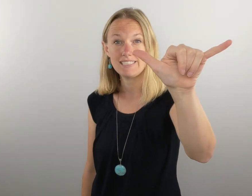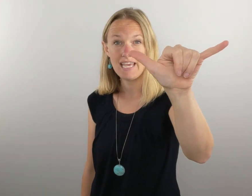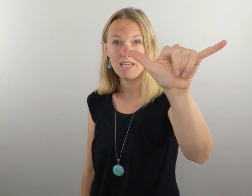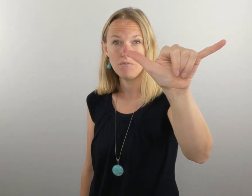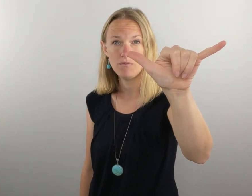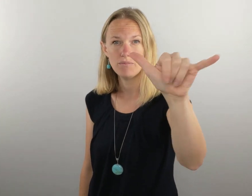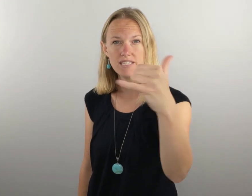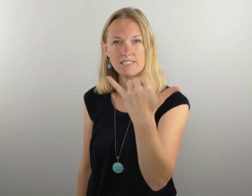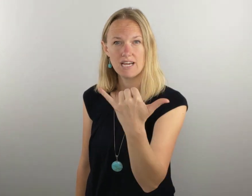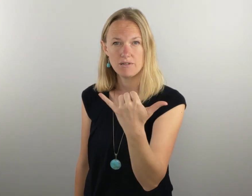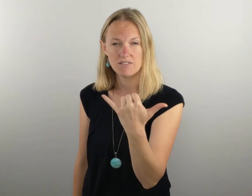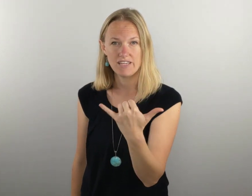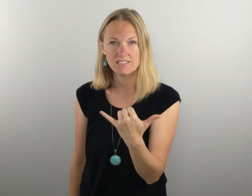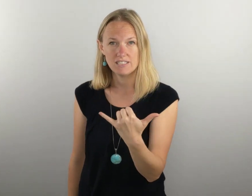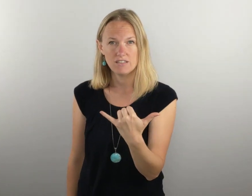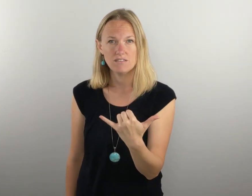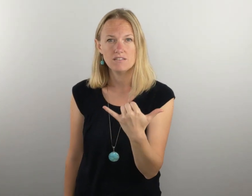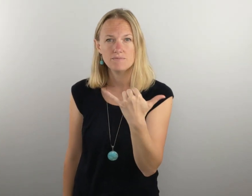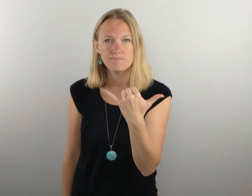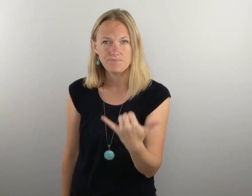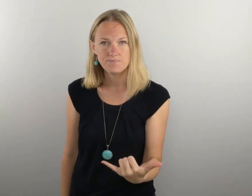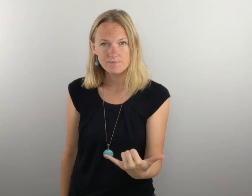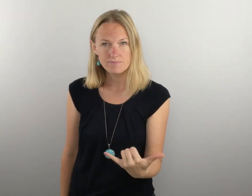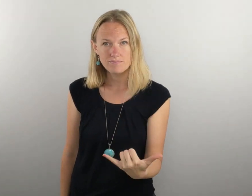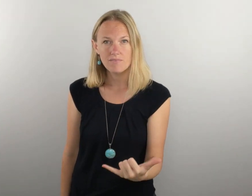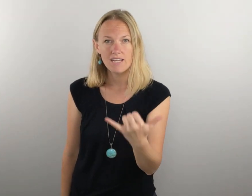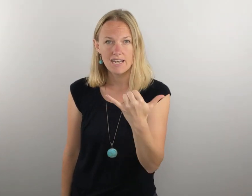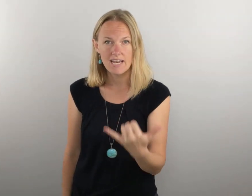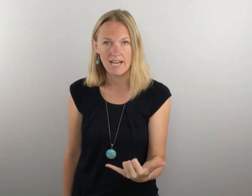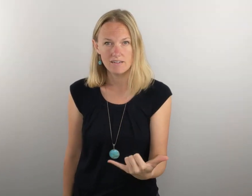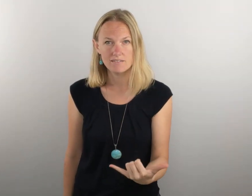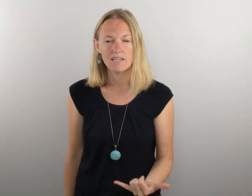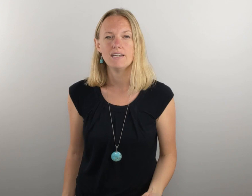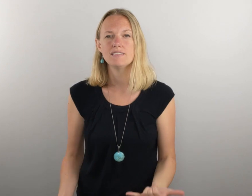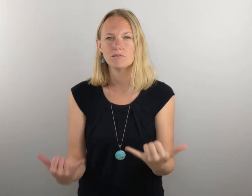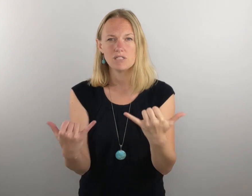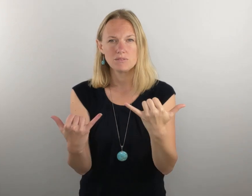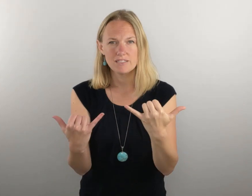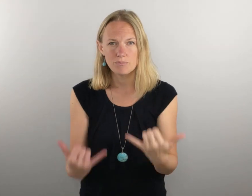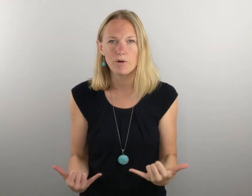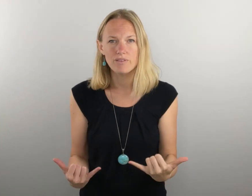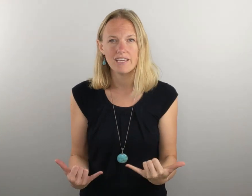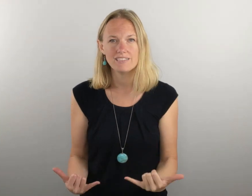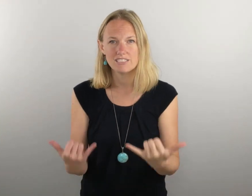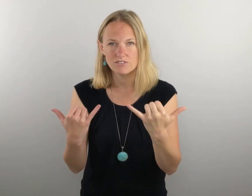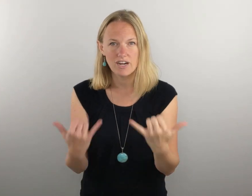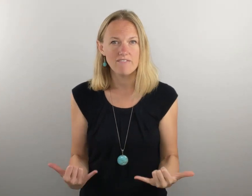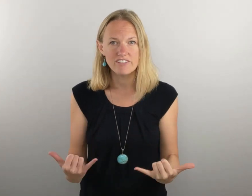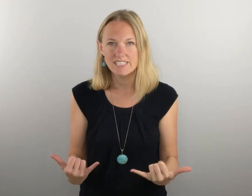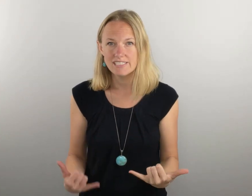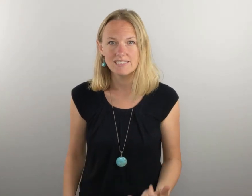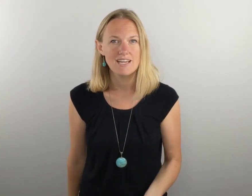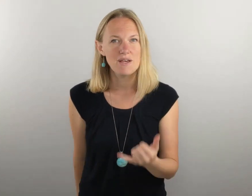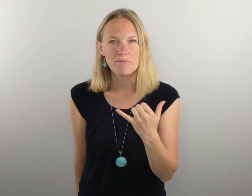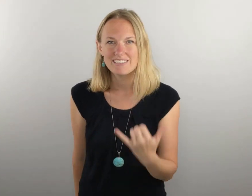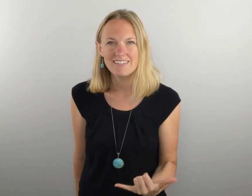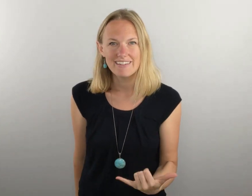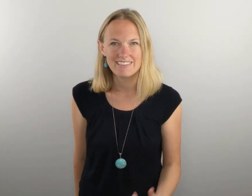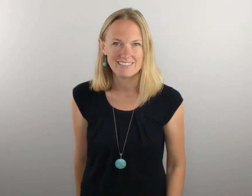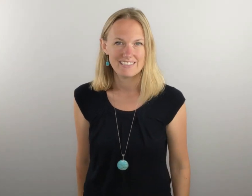same, but this time it's facing you. Now, okay? And sometimes I do both hands just for emphasis, but it's not